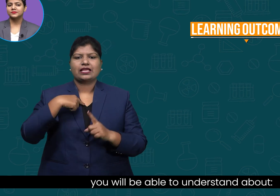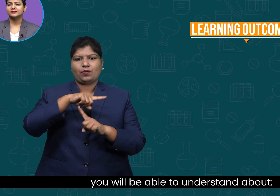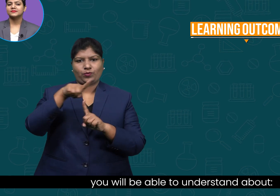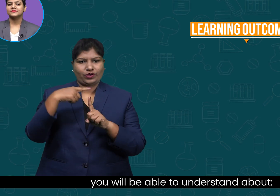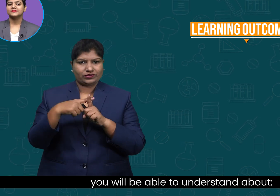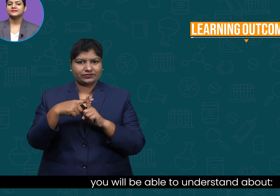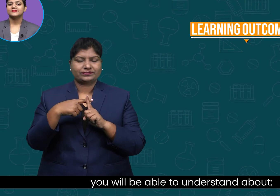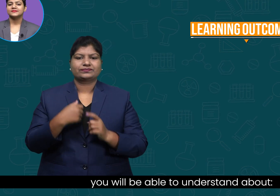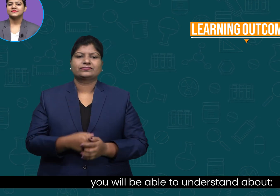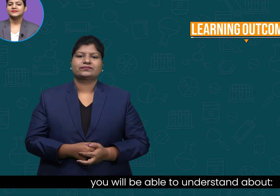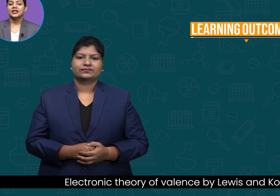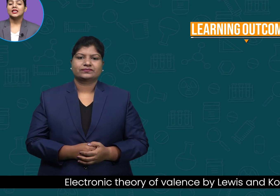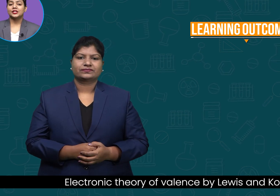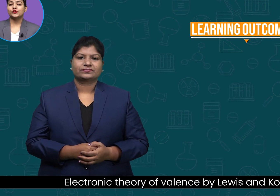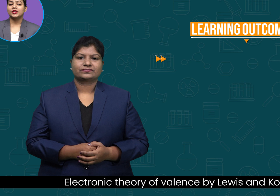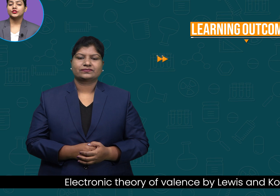about